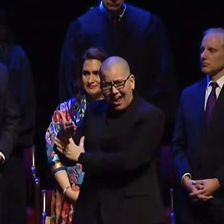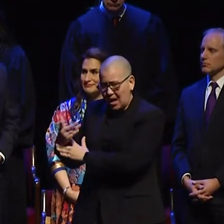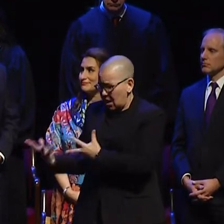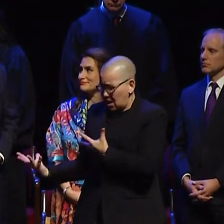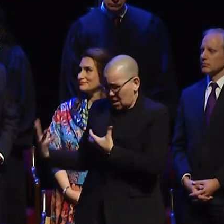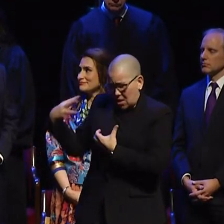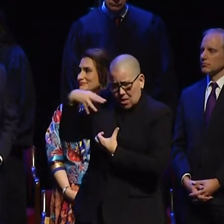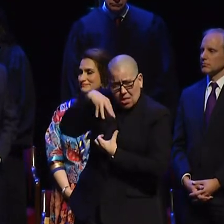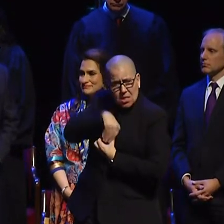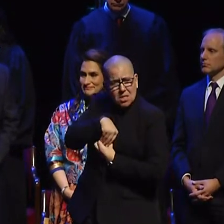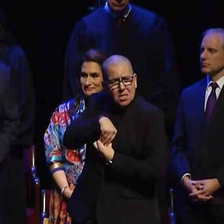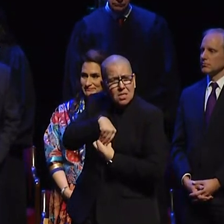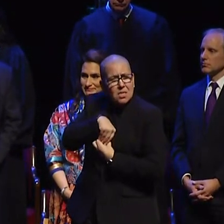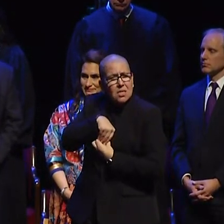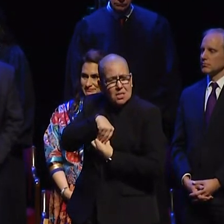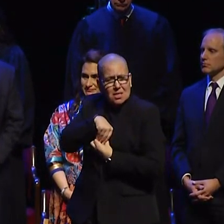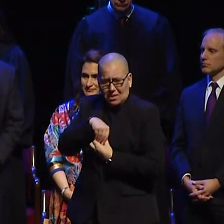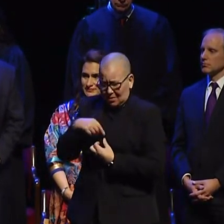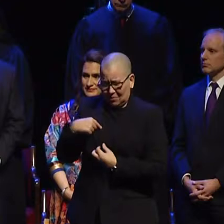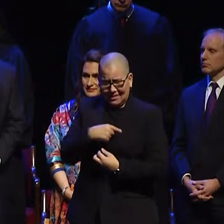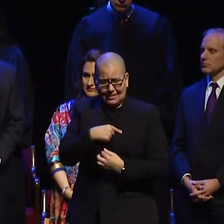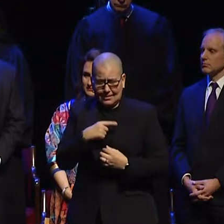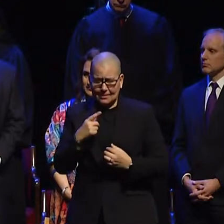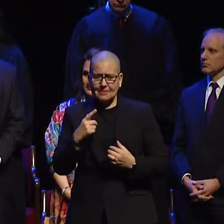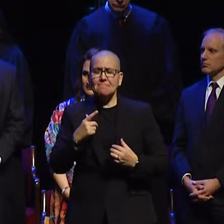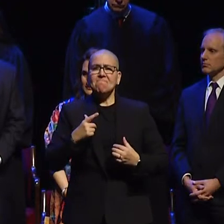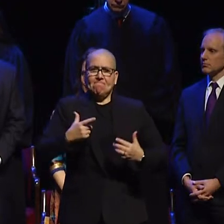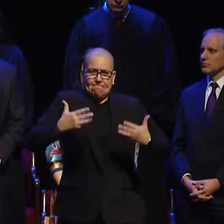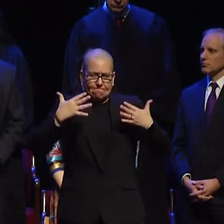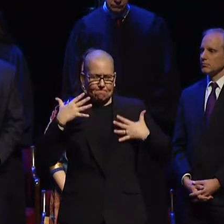we step into the future.